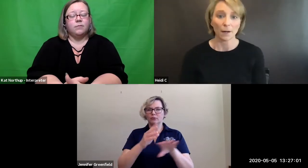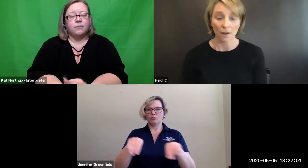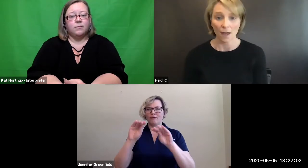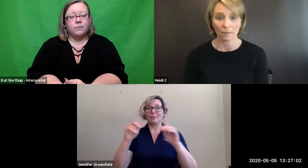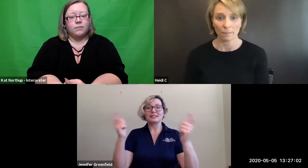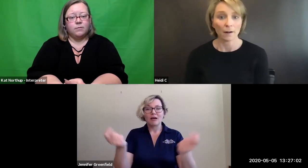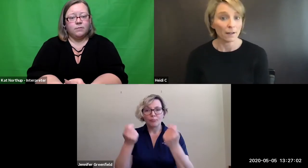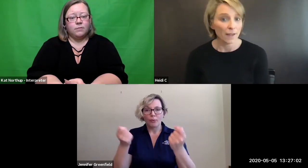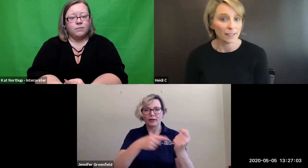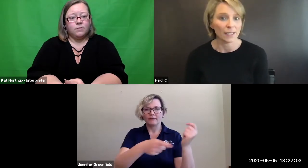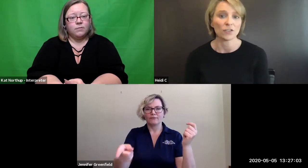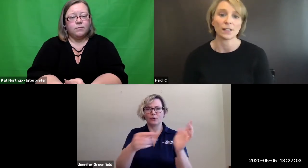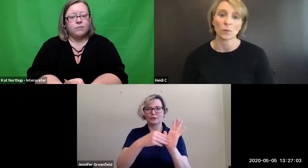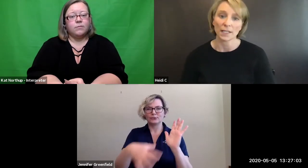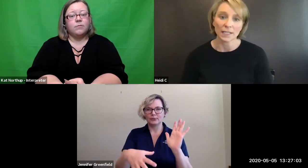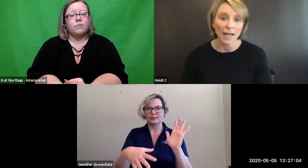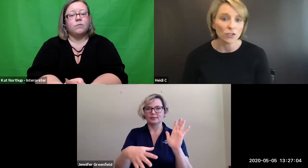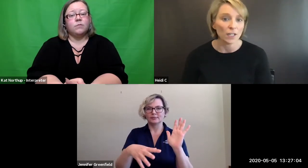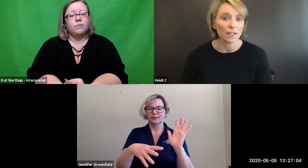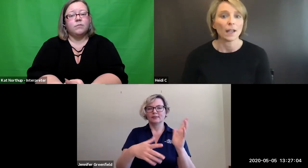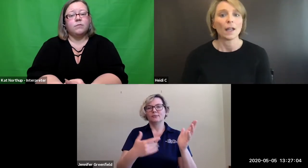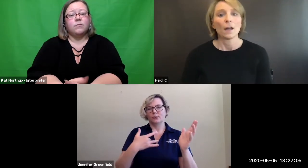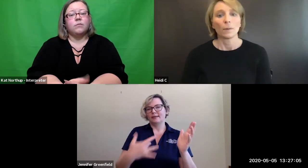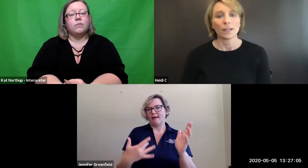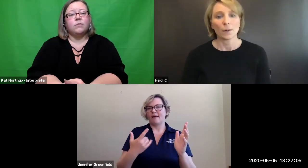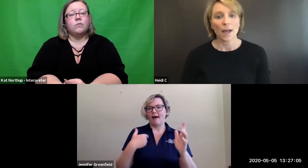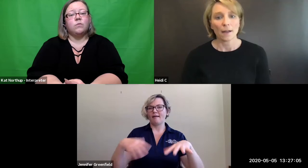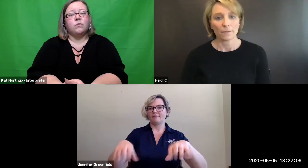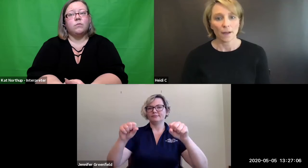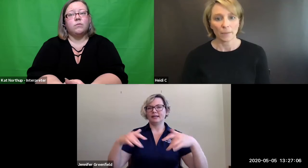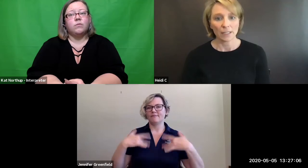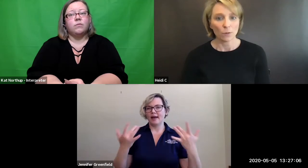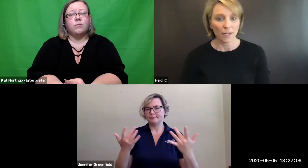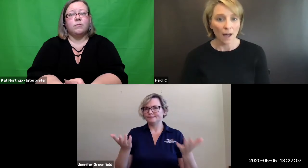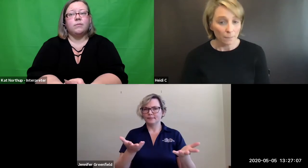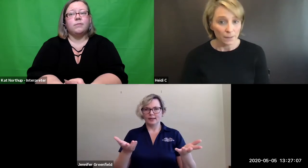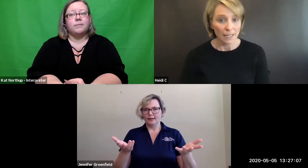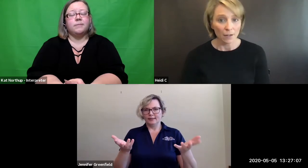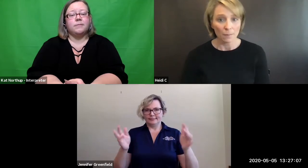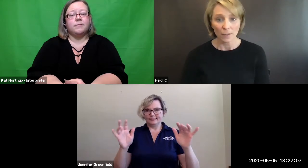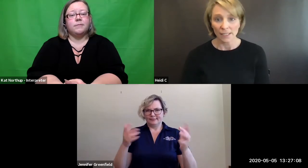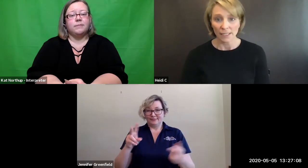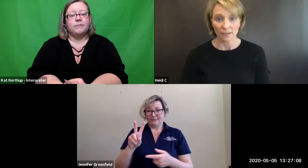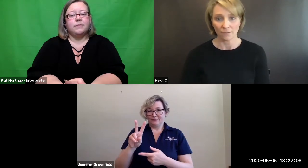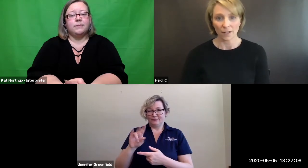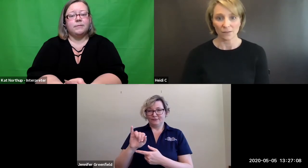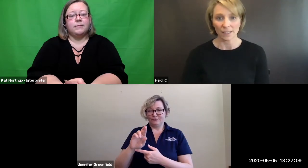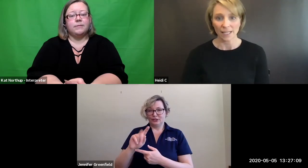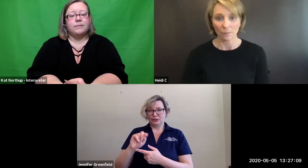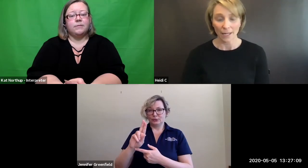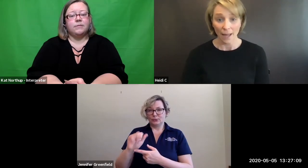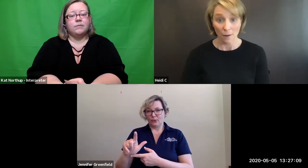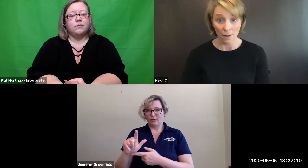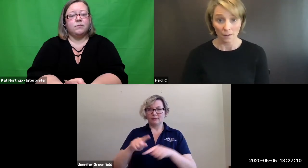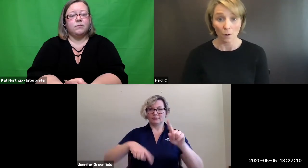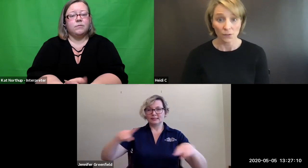various parent events, such as orientation. We also have these moving up ceremonies and various events that